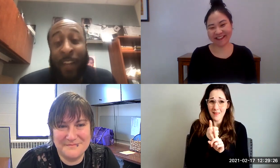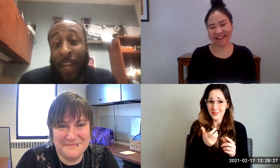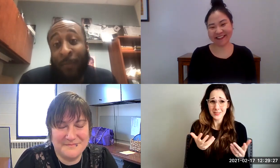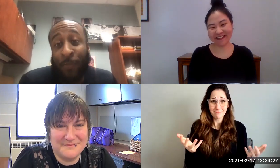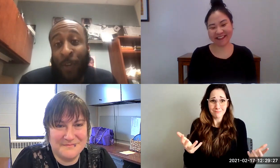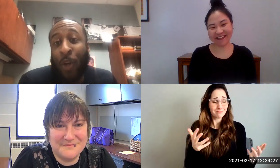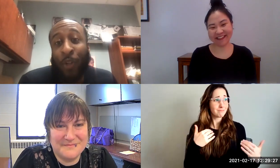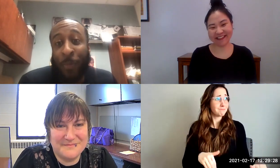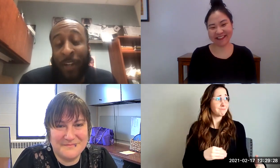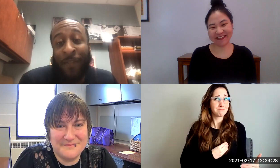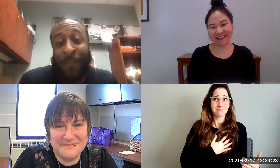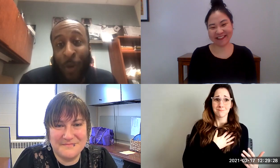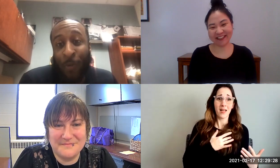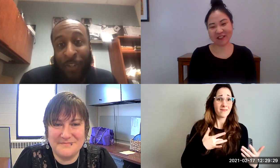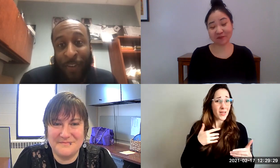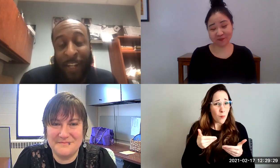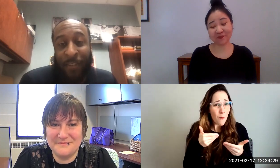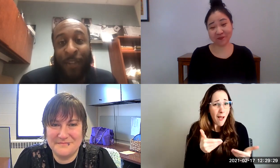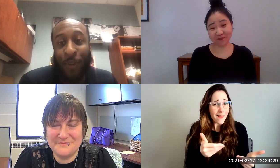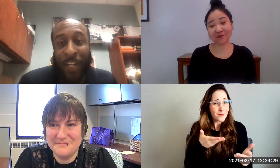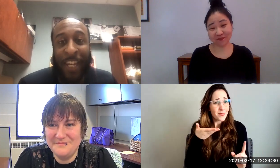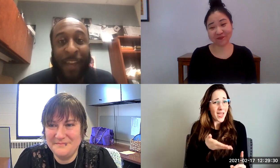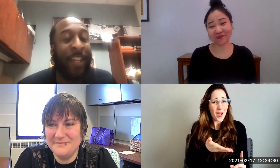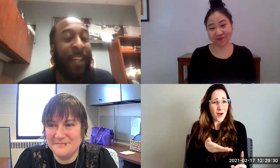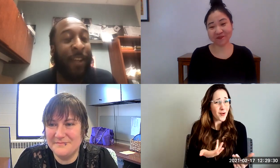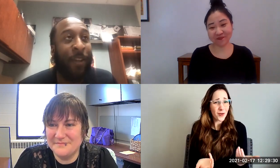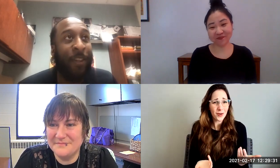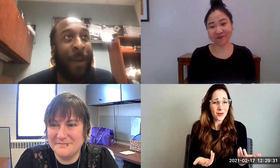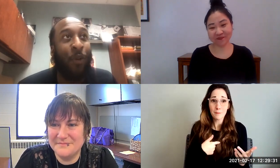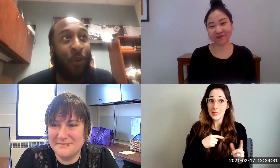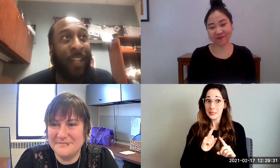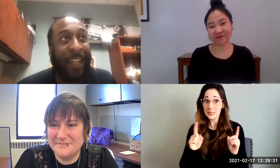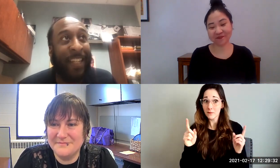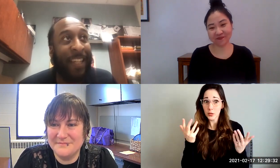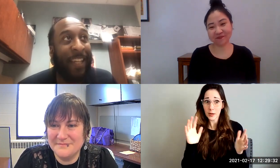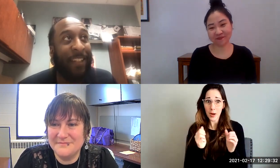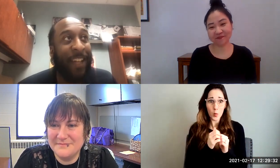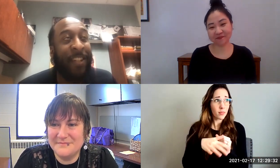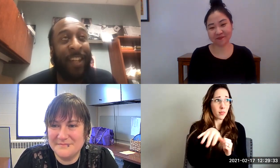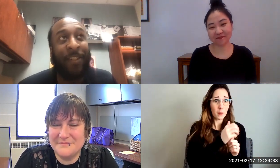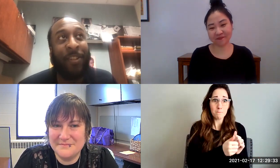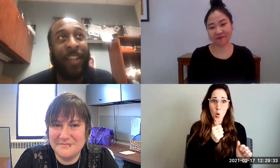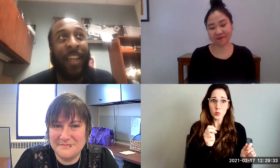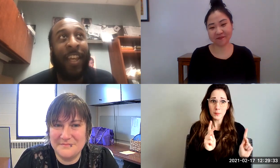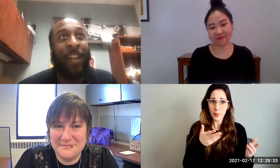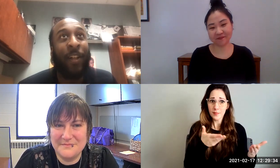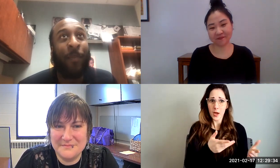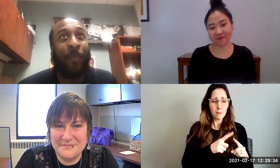And I felt welcome there, even though I was like different in that, and then the minority in that